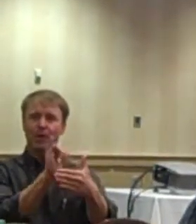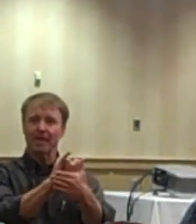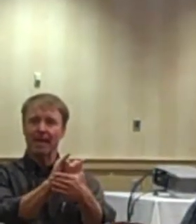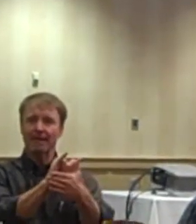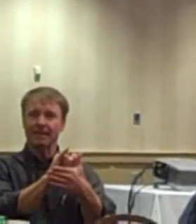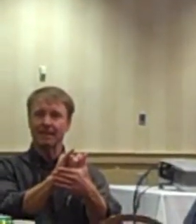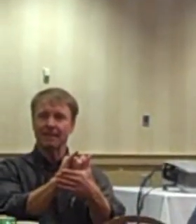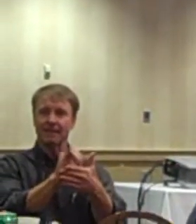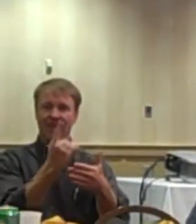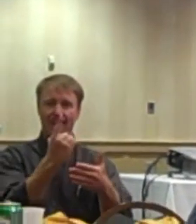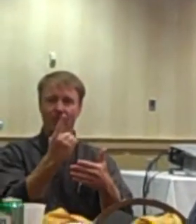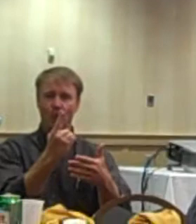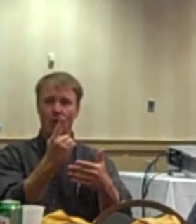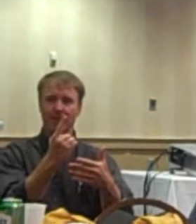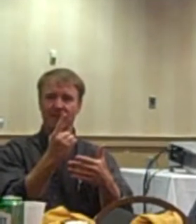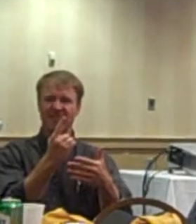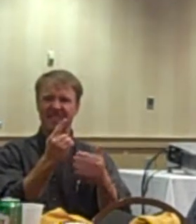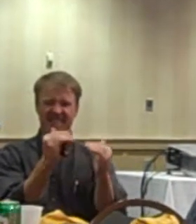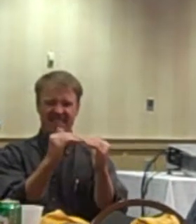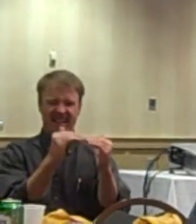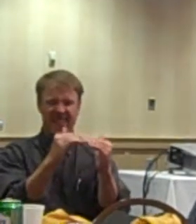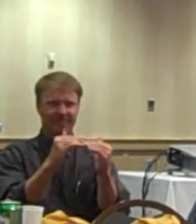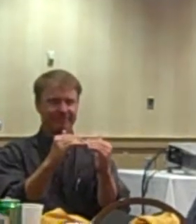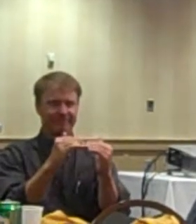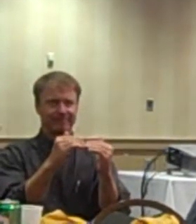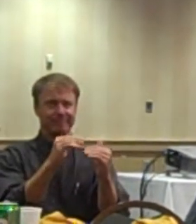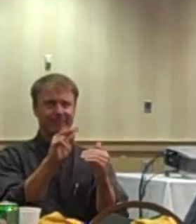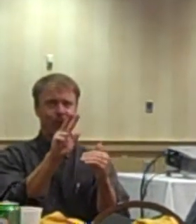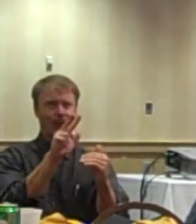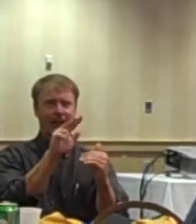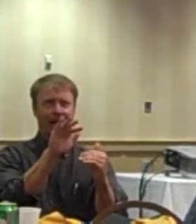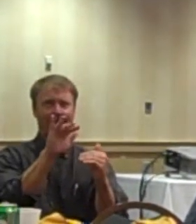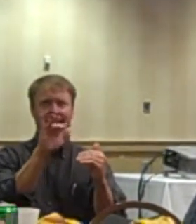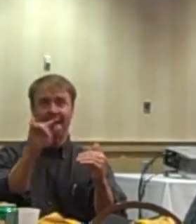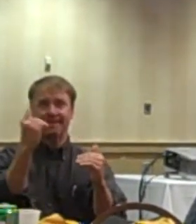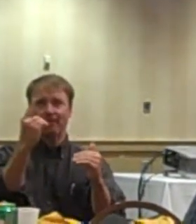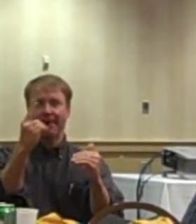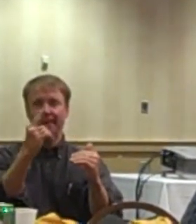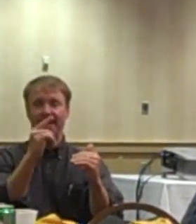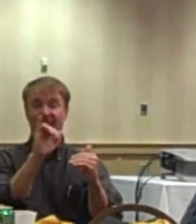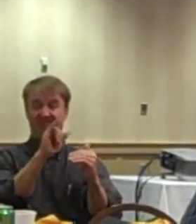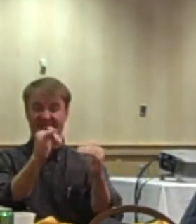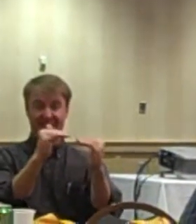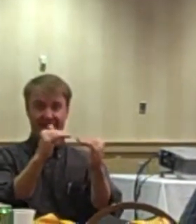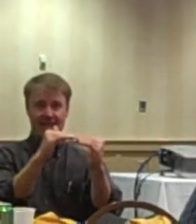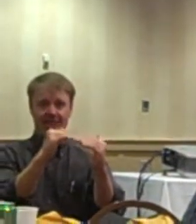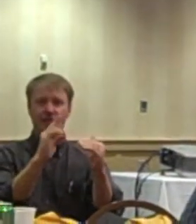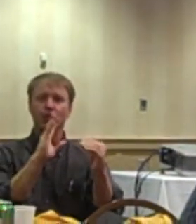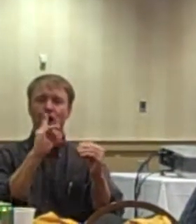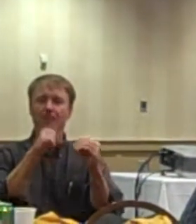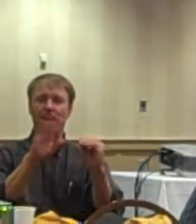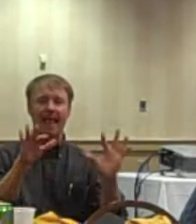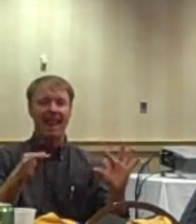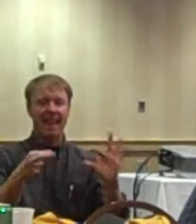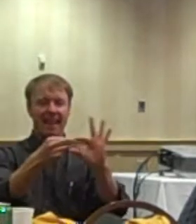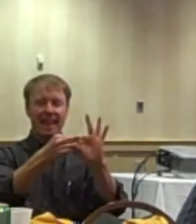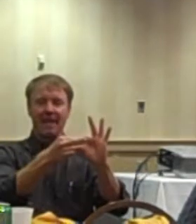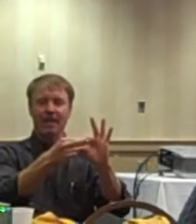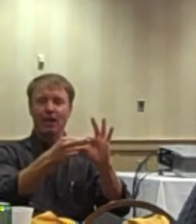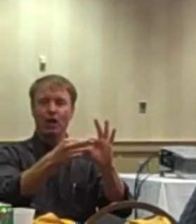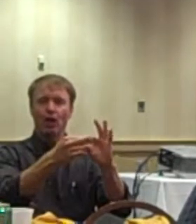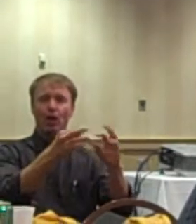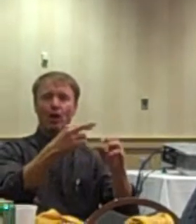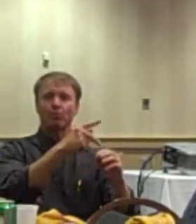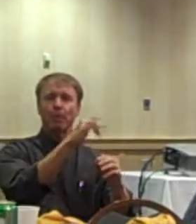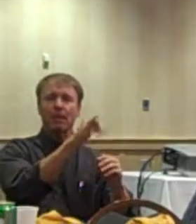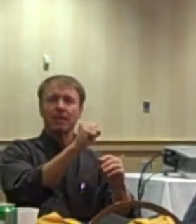standard 3MD 7C that is explicitly about linking properties of operations